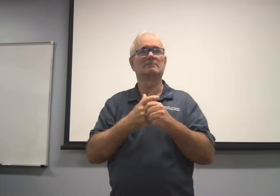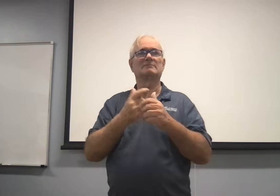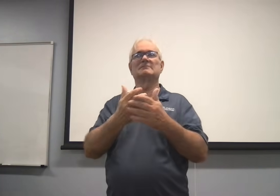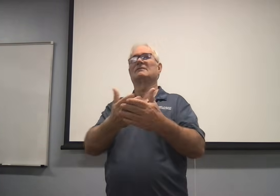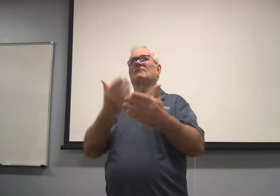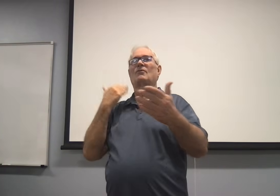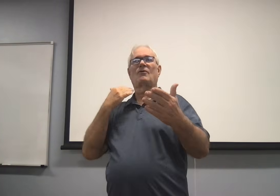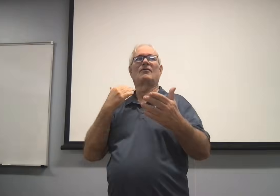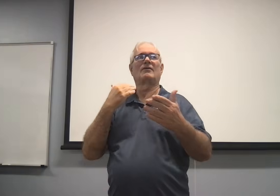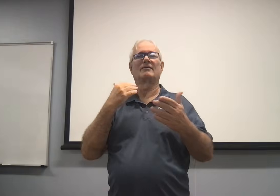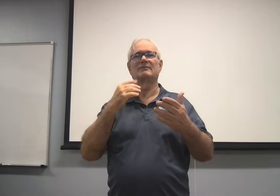signs first